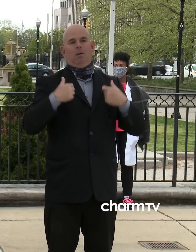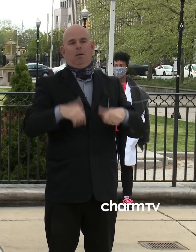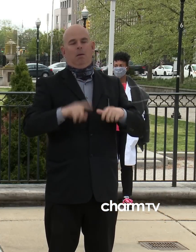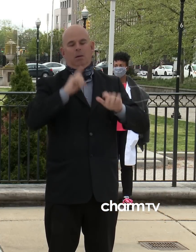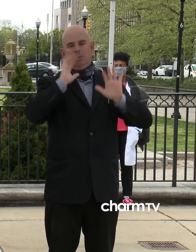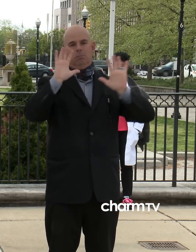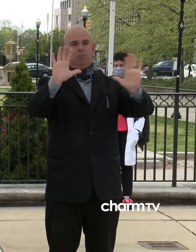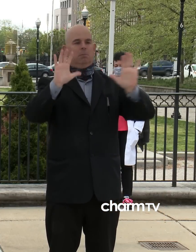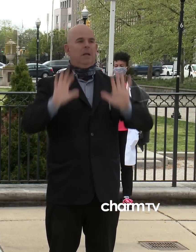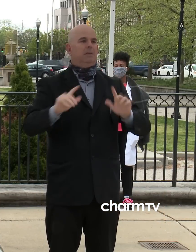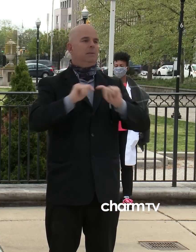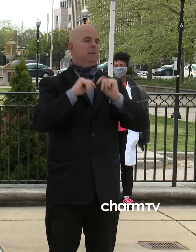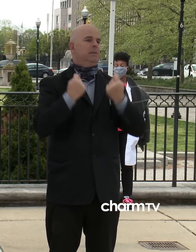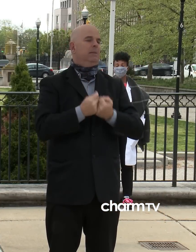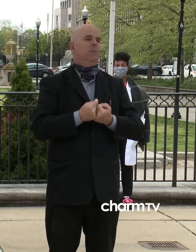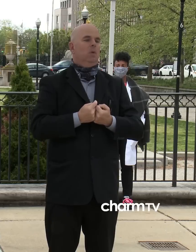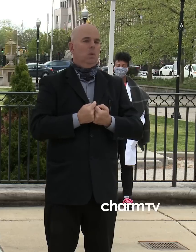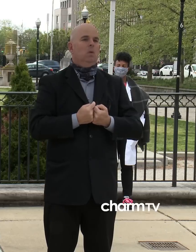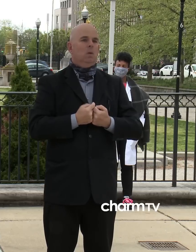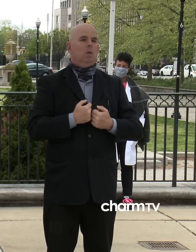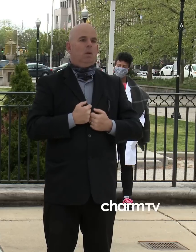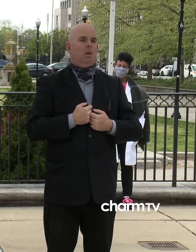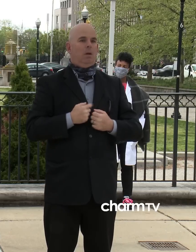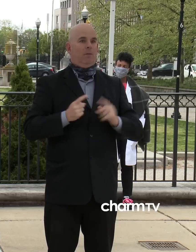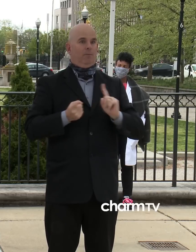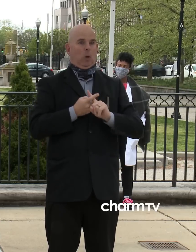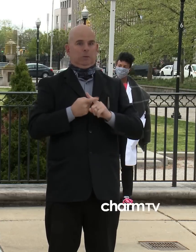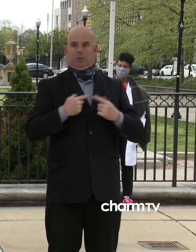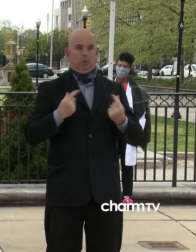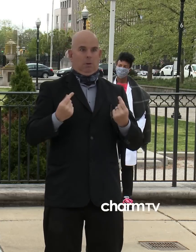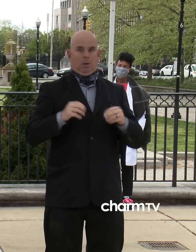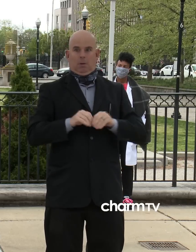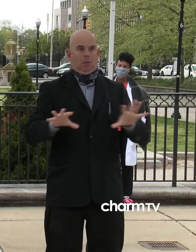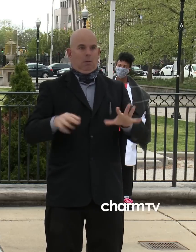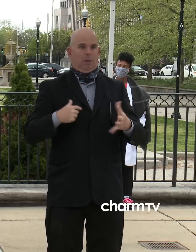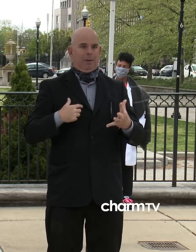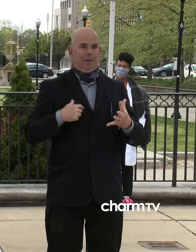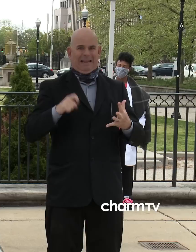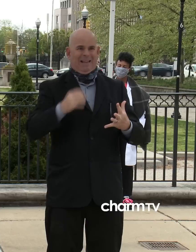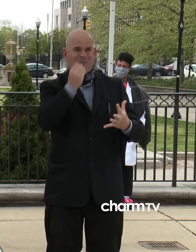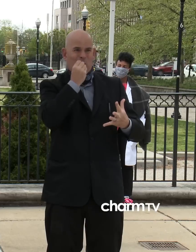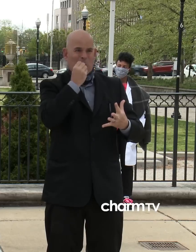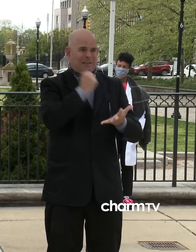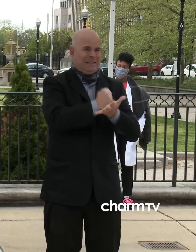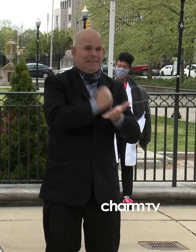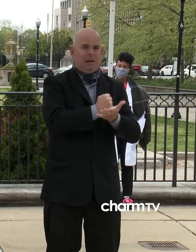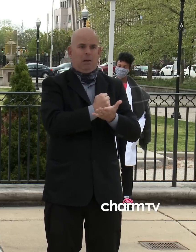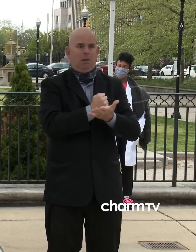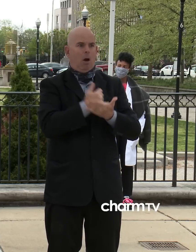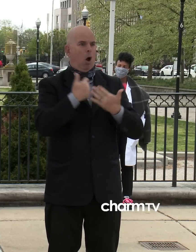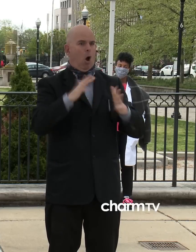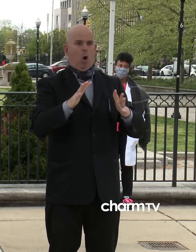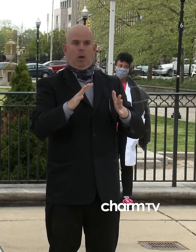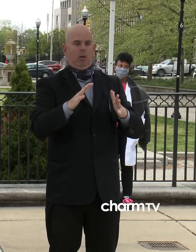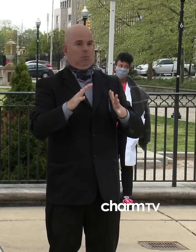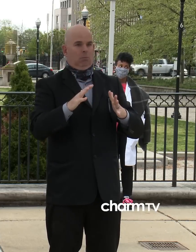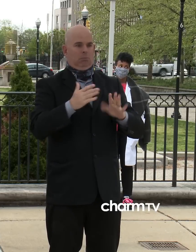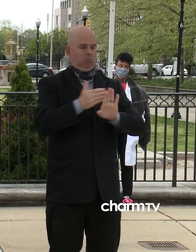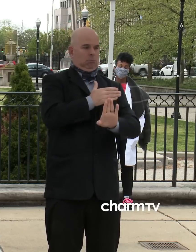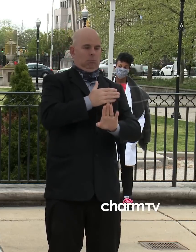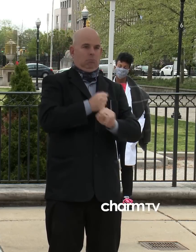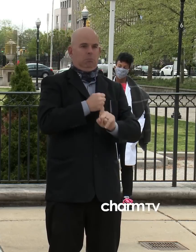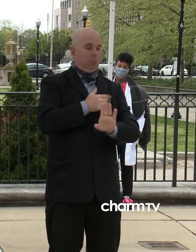At the outset of the pandemic, the need for food assistance in Baltimore was already great.